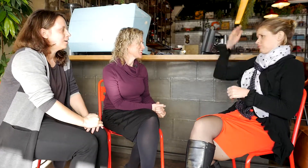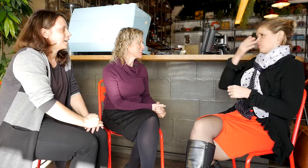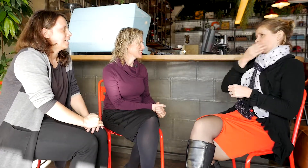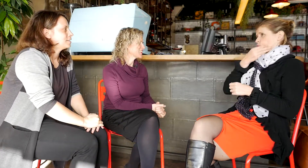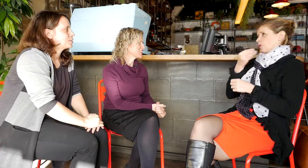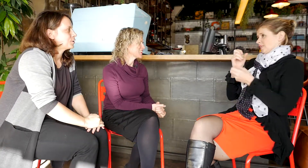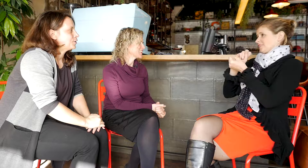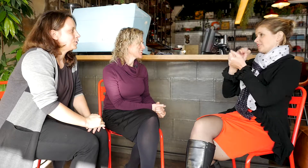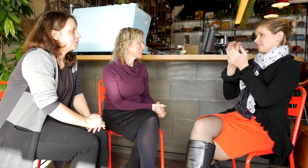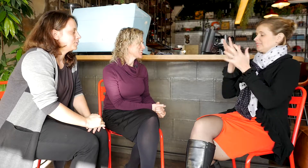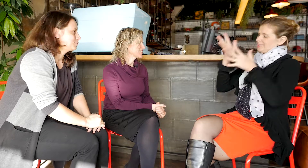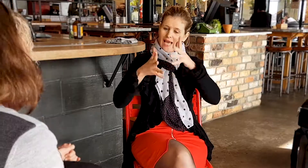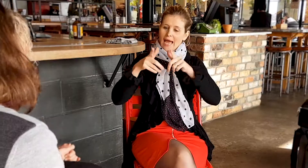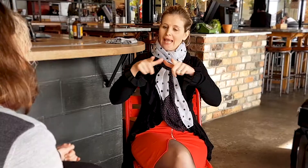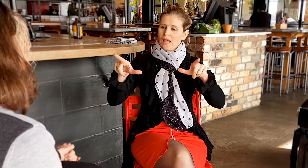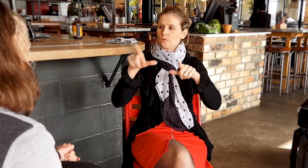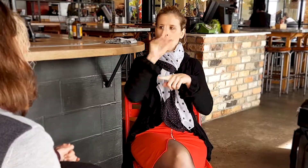Okay, so